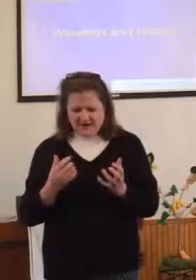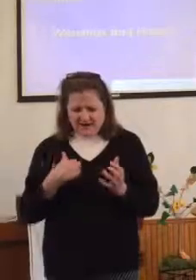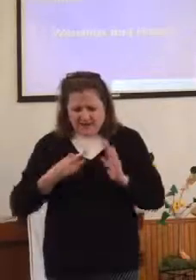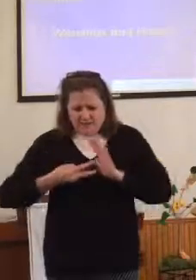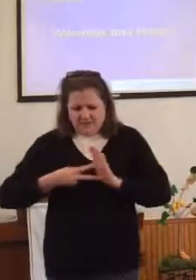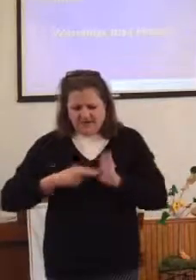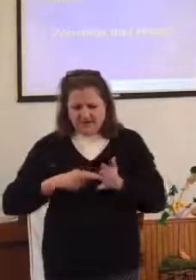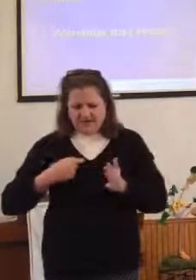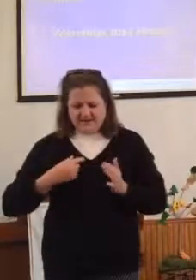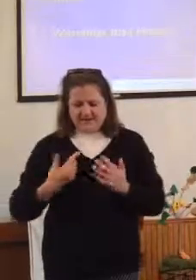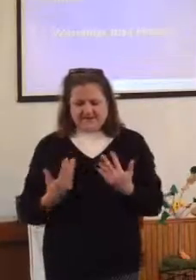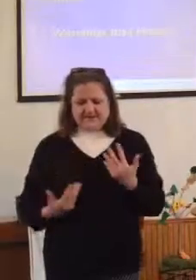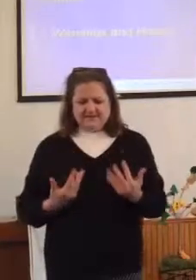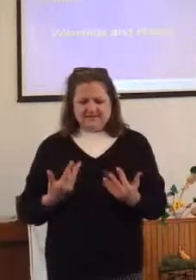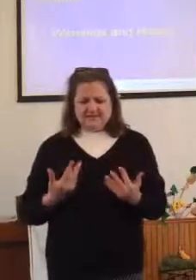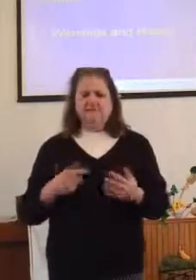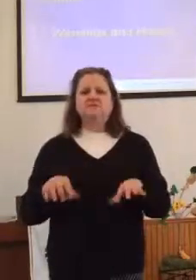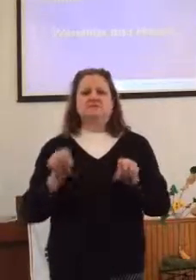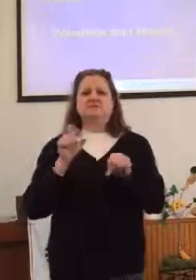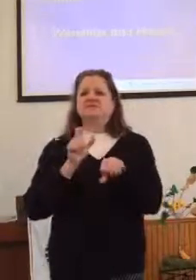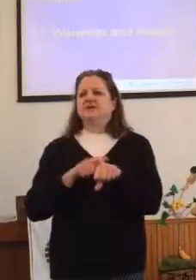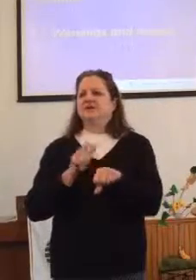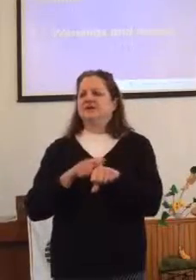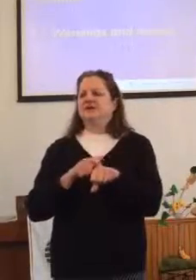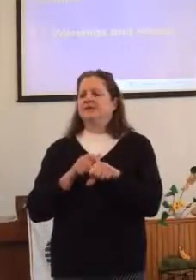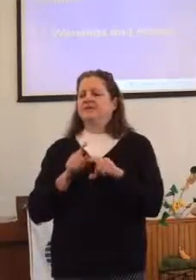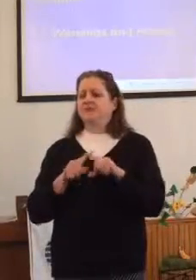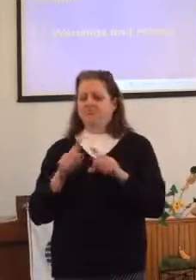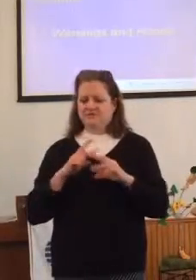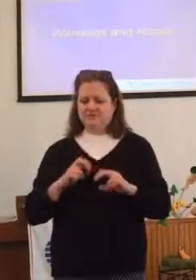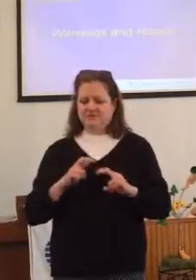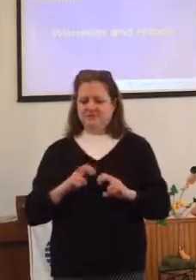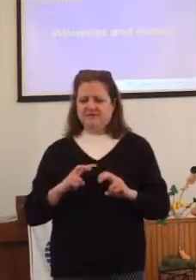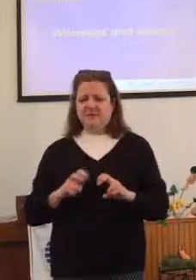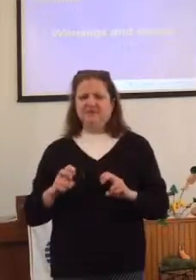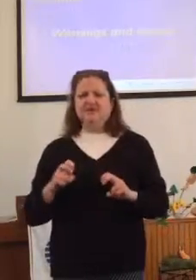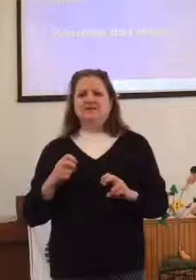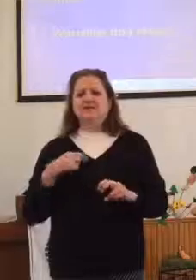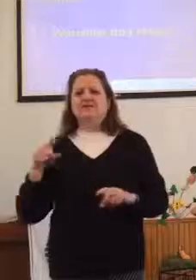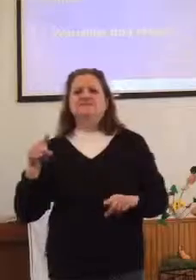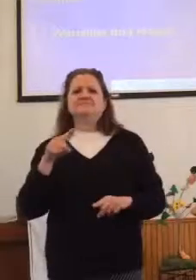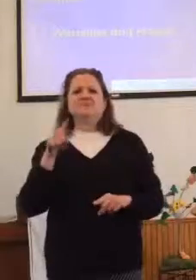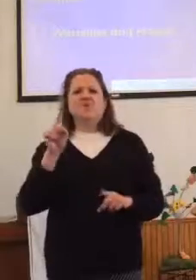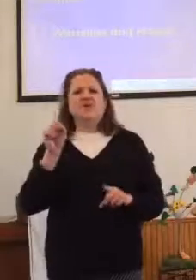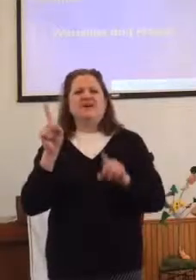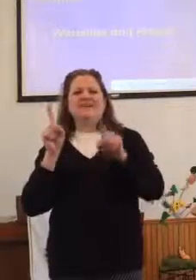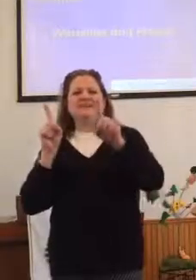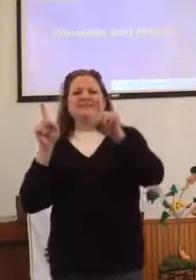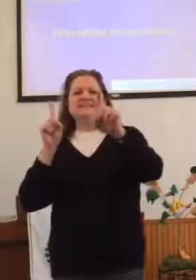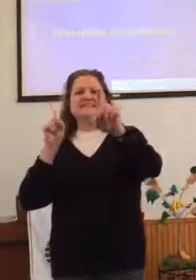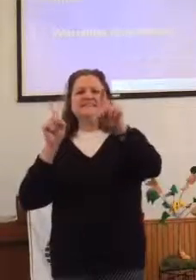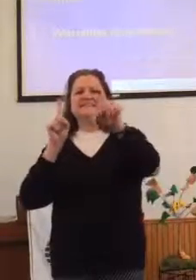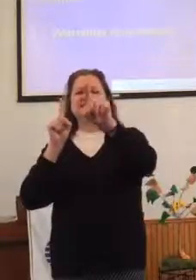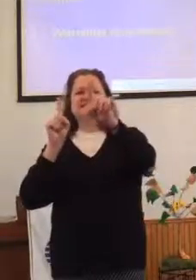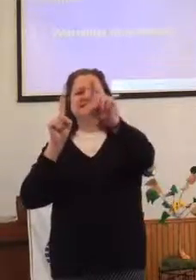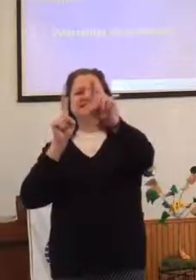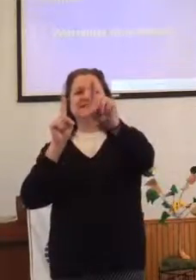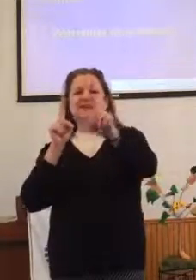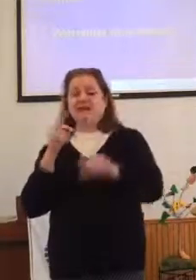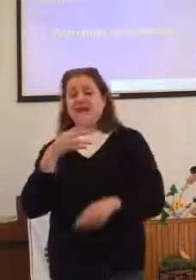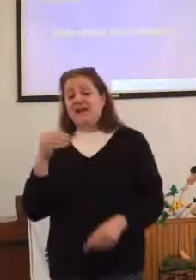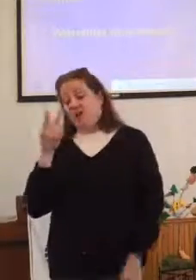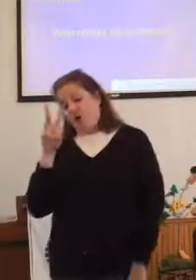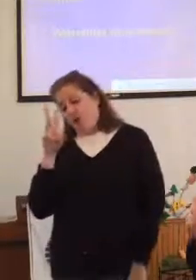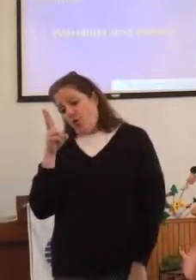Let's take time to look at where we're headed. And maybe more importantly, why